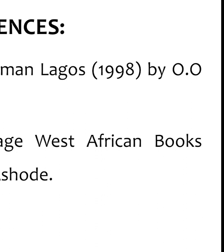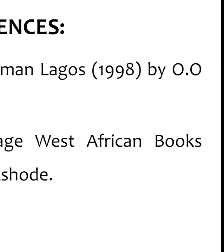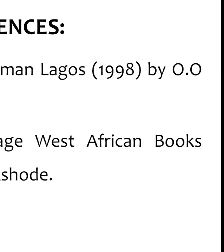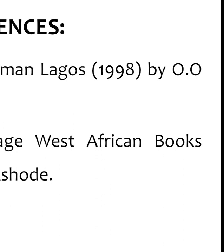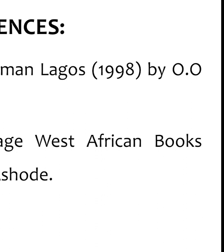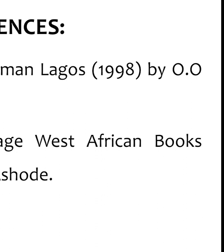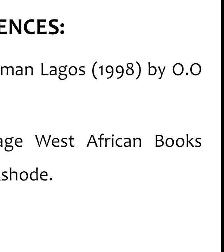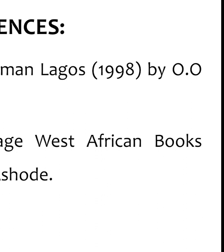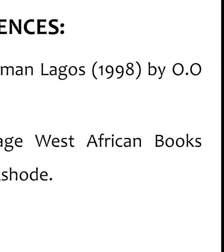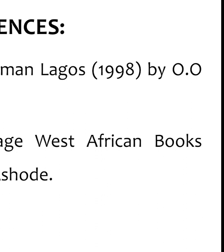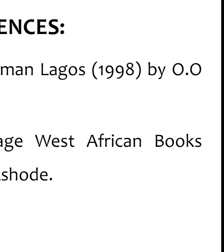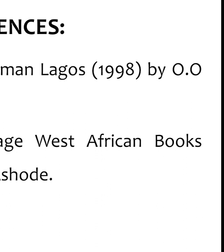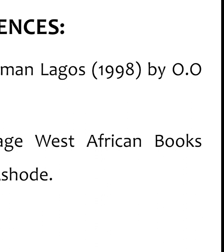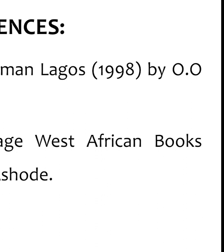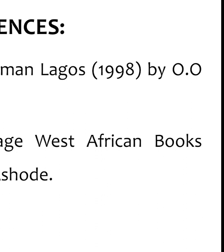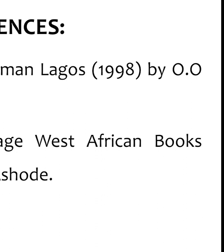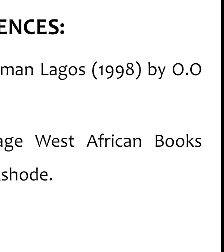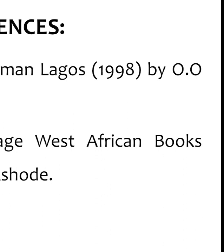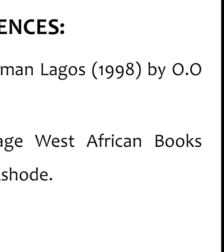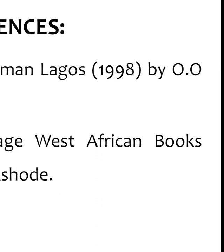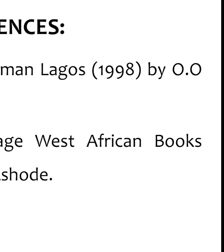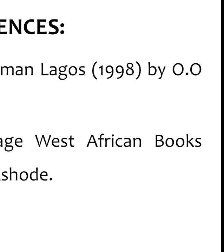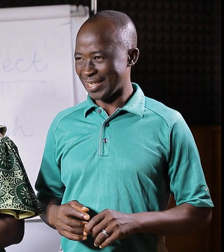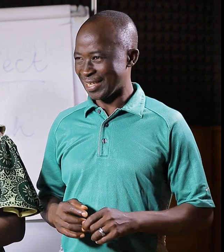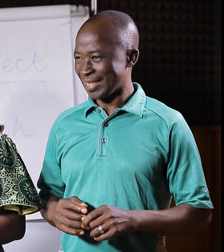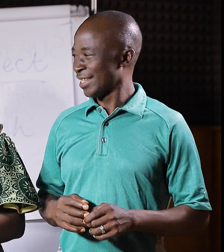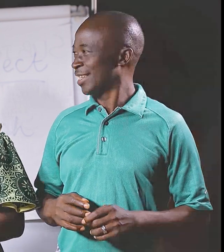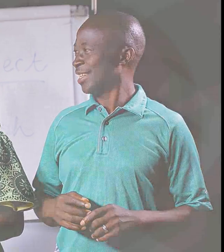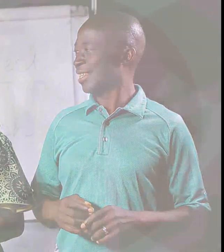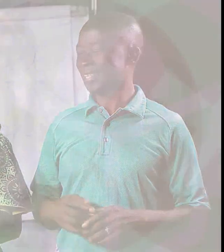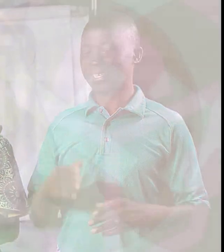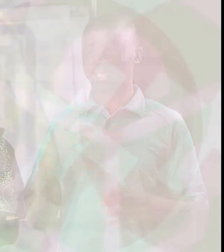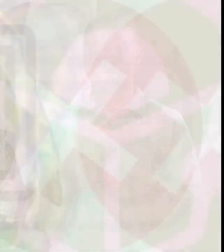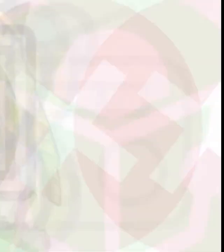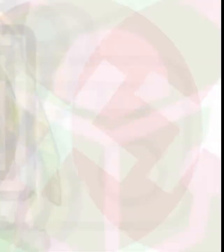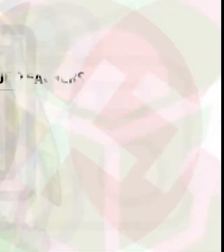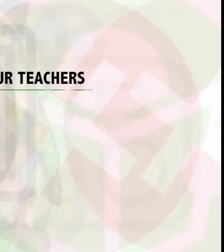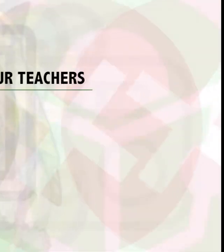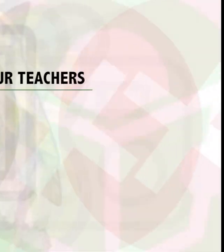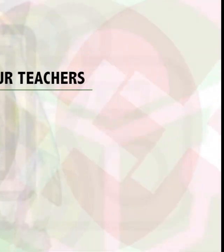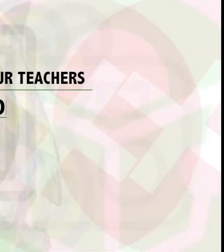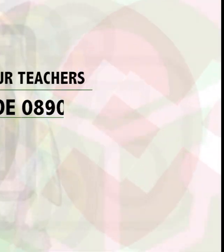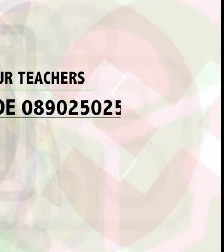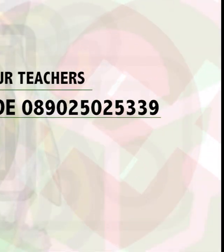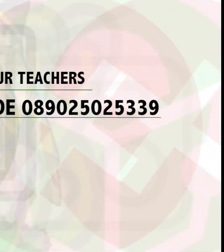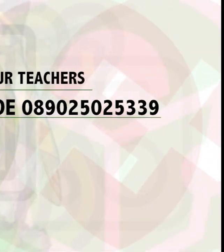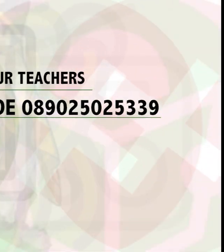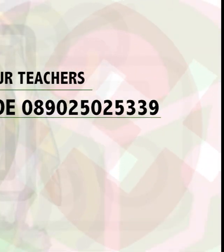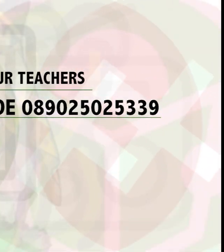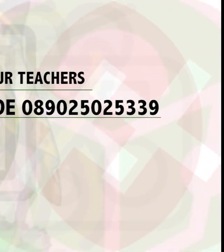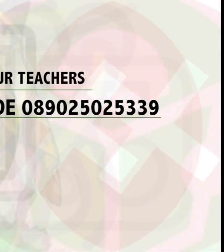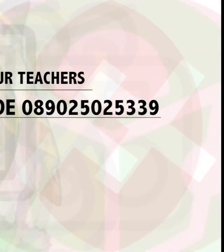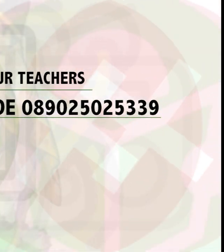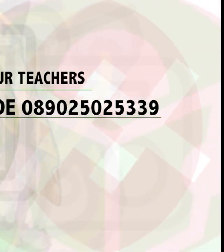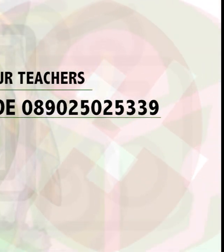Lagos, 2006 by Dele Ashodi. My name is Mercy Bainta Akude. My phone number